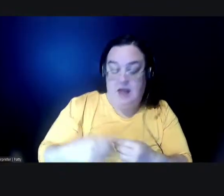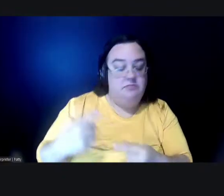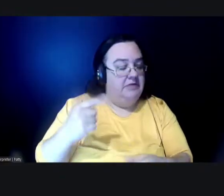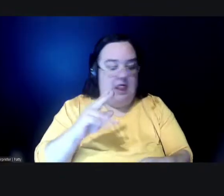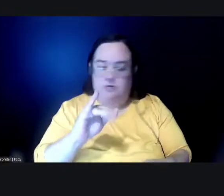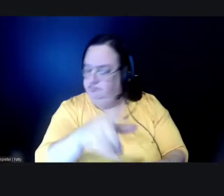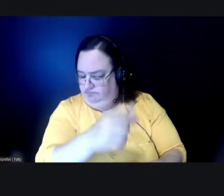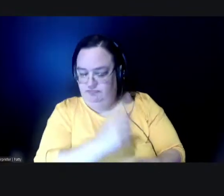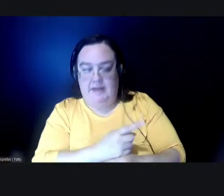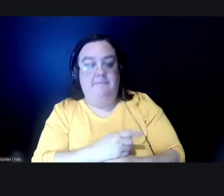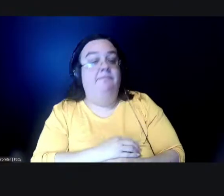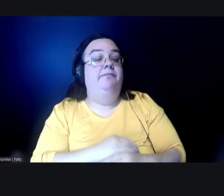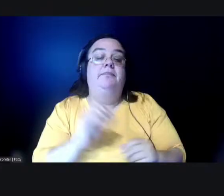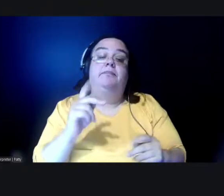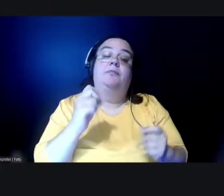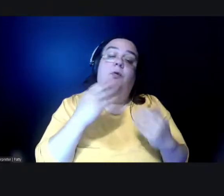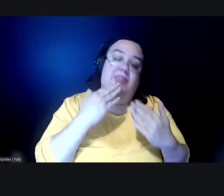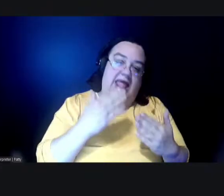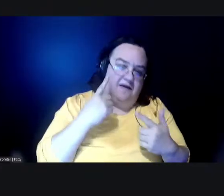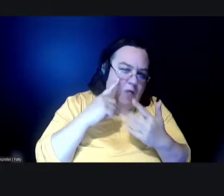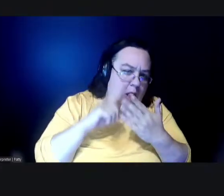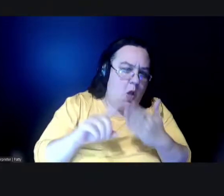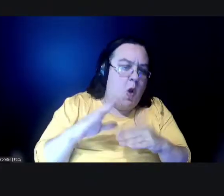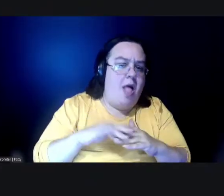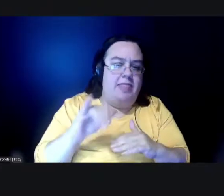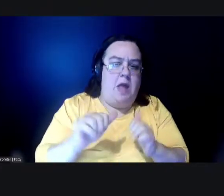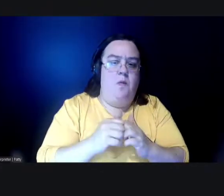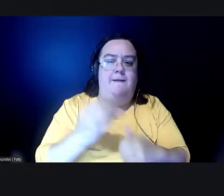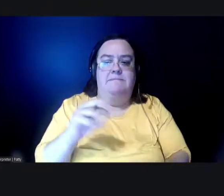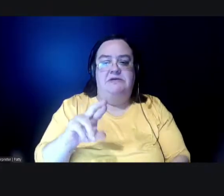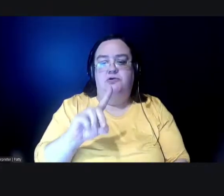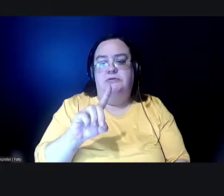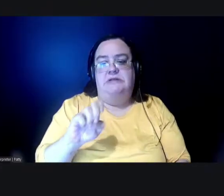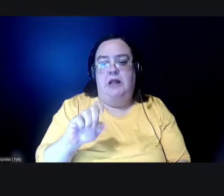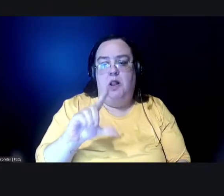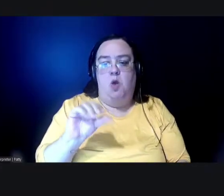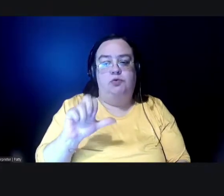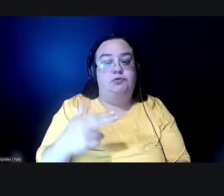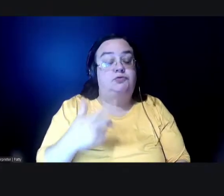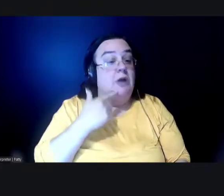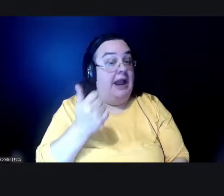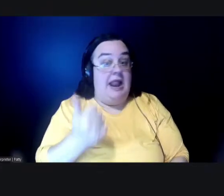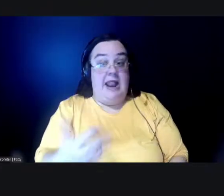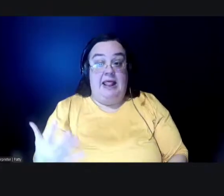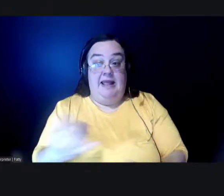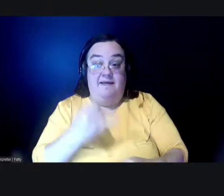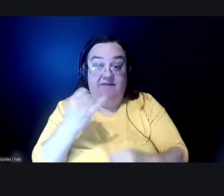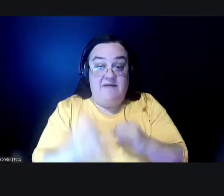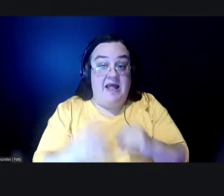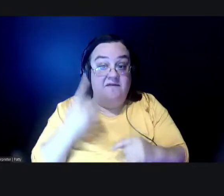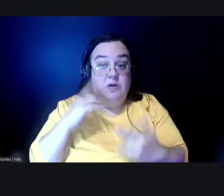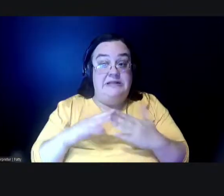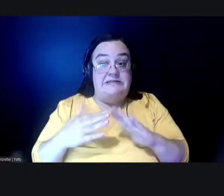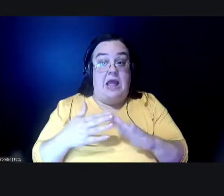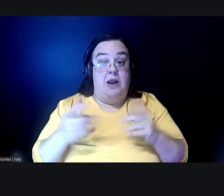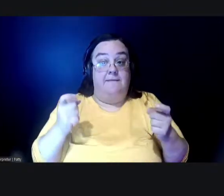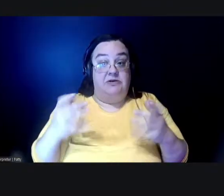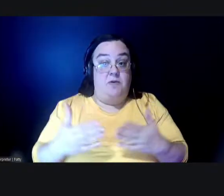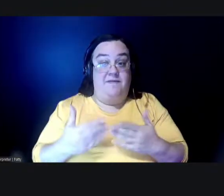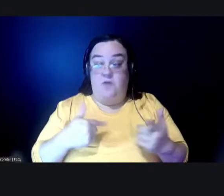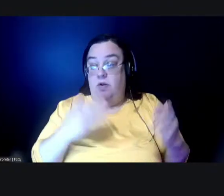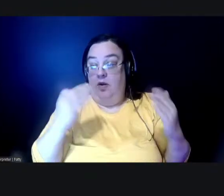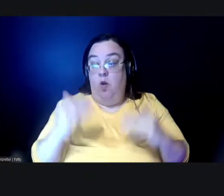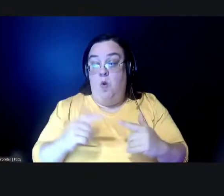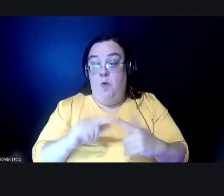Okay. Yeah, so thank you for digging into that with Mr. Deloach. Anything final for the town administrator before we go to the police